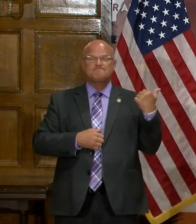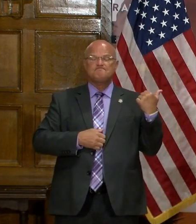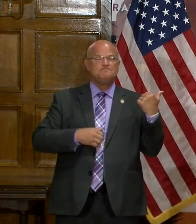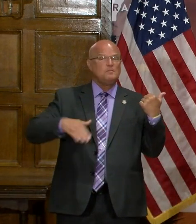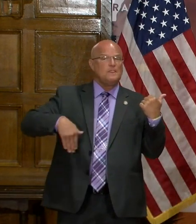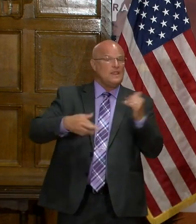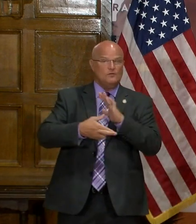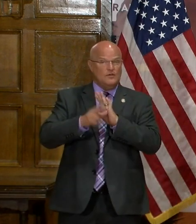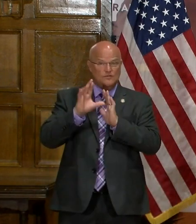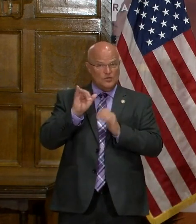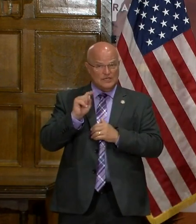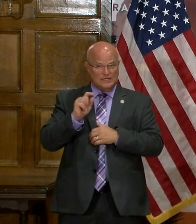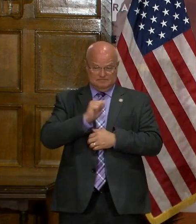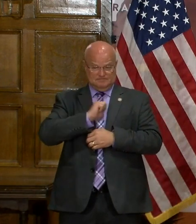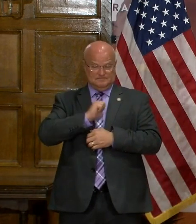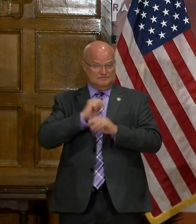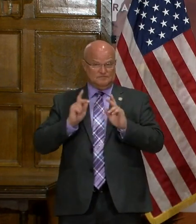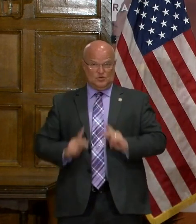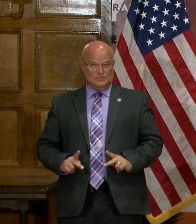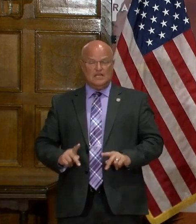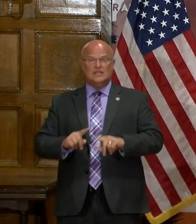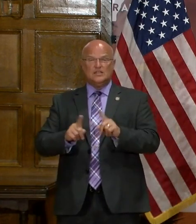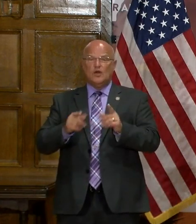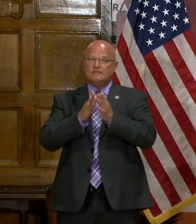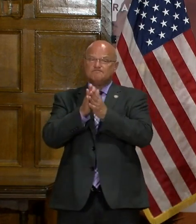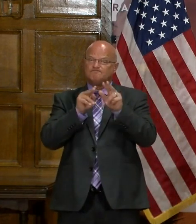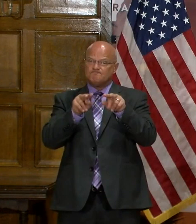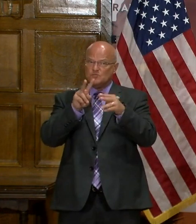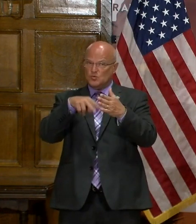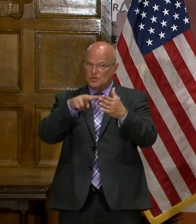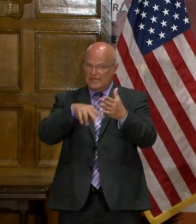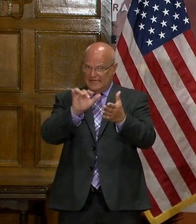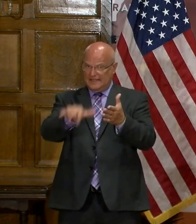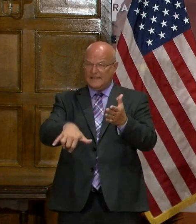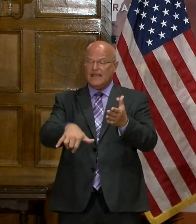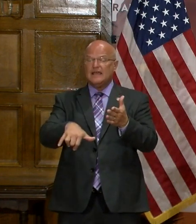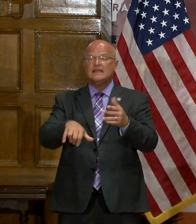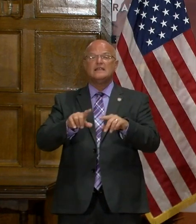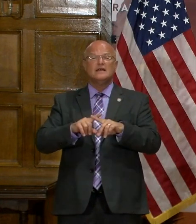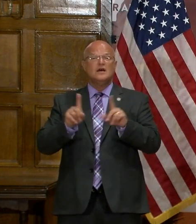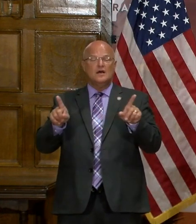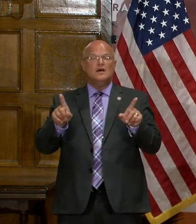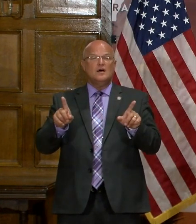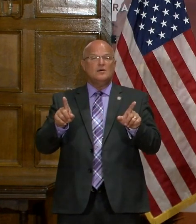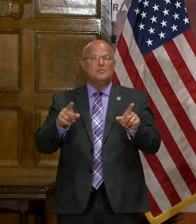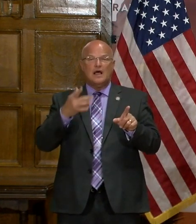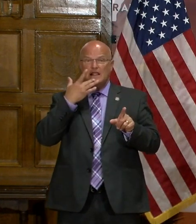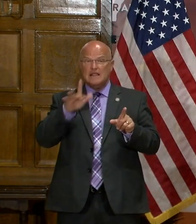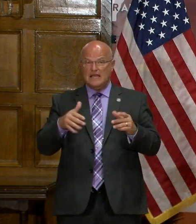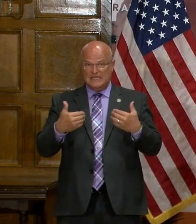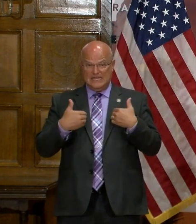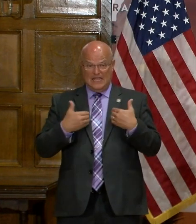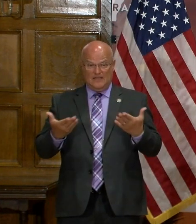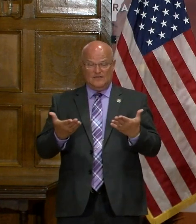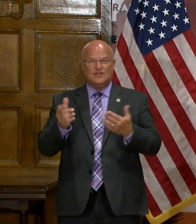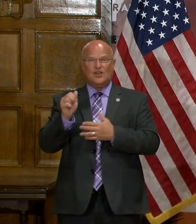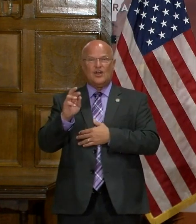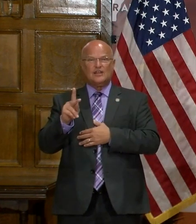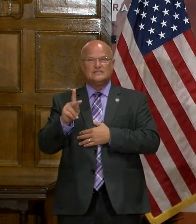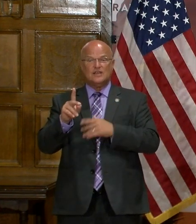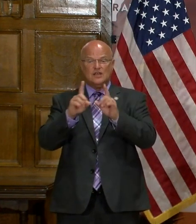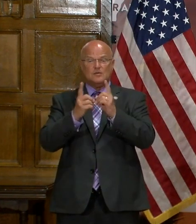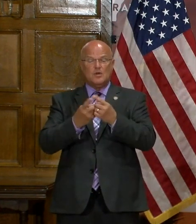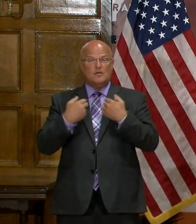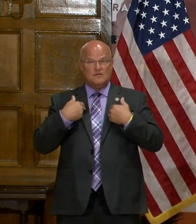haven't reviewed it myself, so I look forward to reading that. But we're lucky to have here in Arkansas